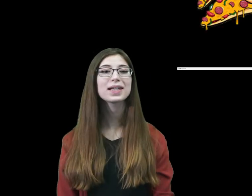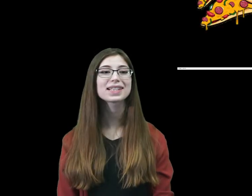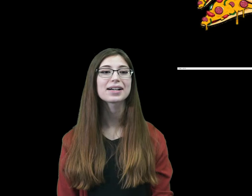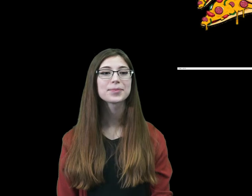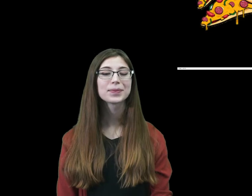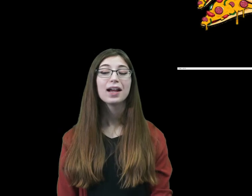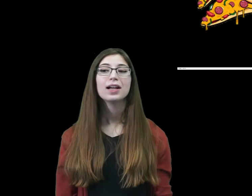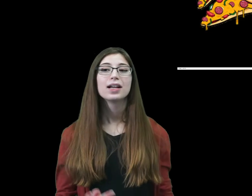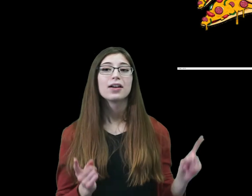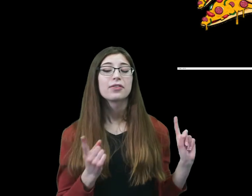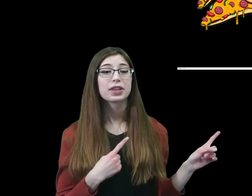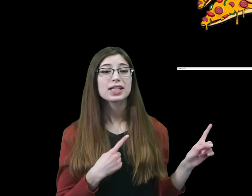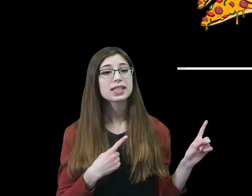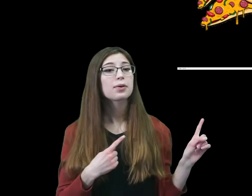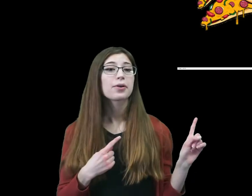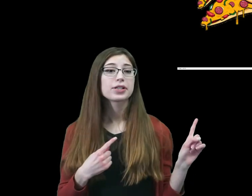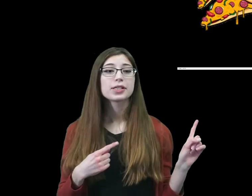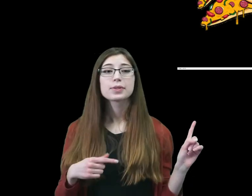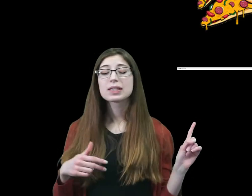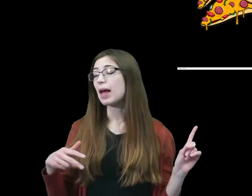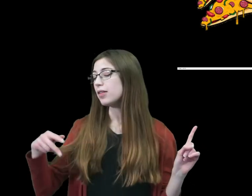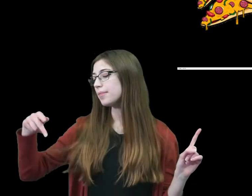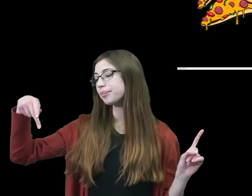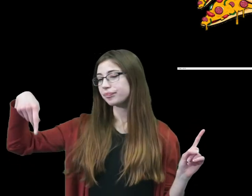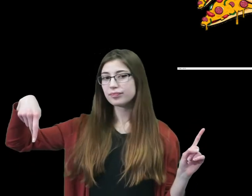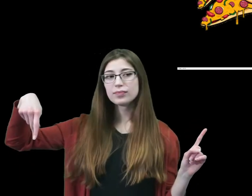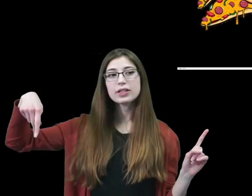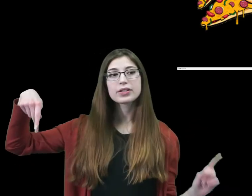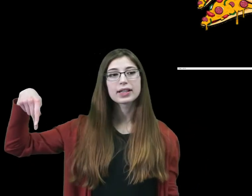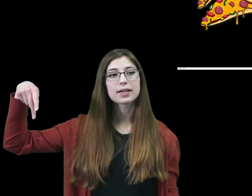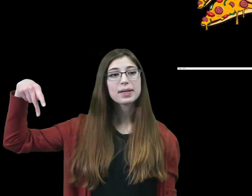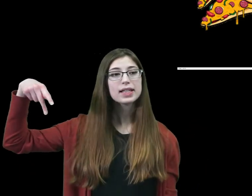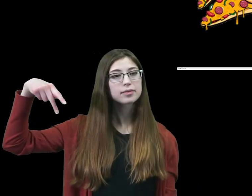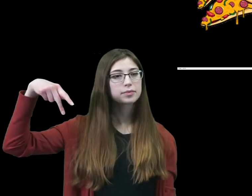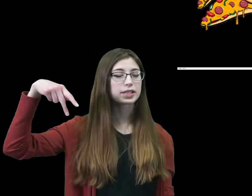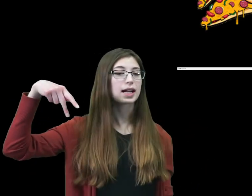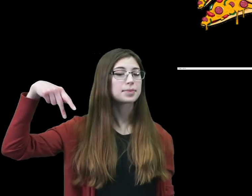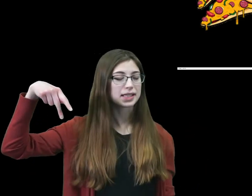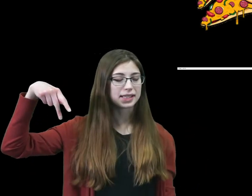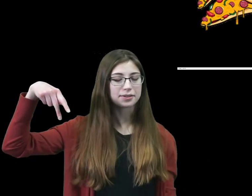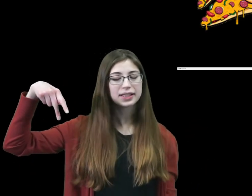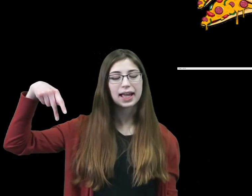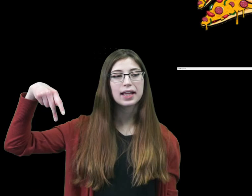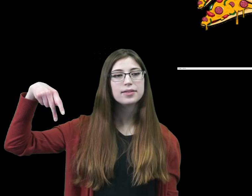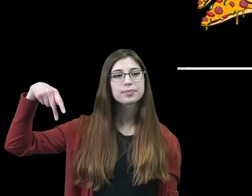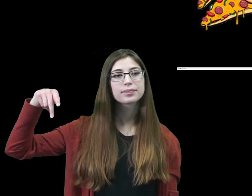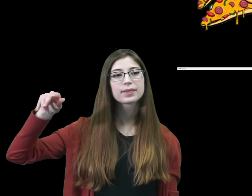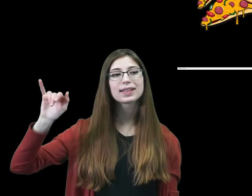Pizza. For this, you are going to spell the letter P, which is an upside down K,